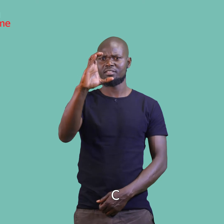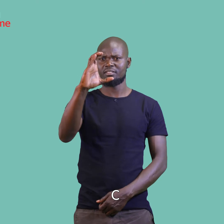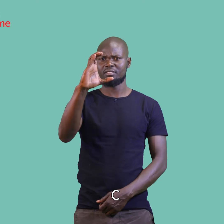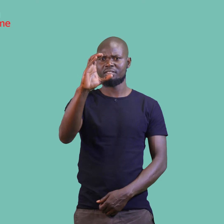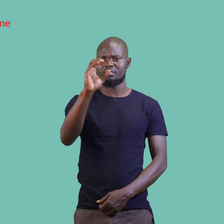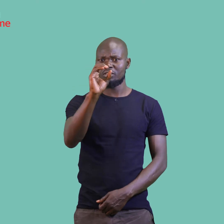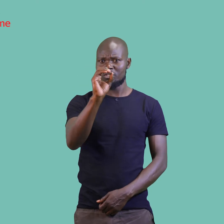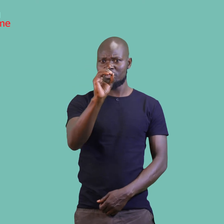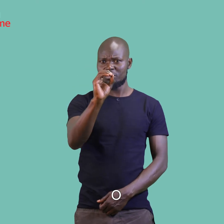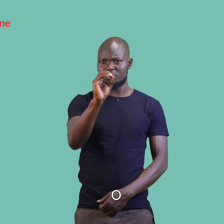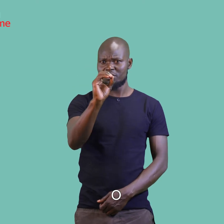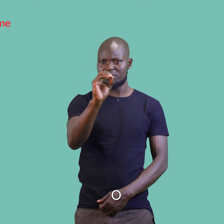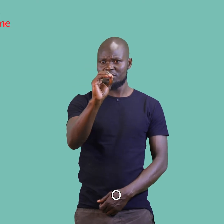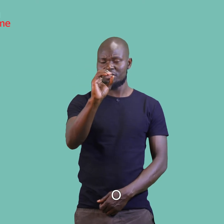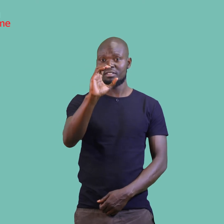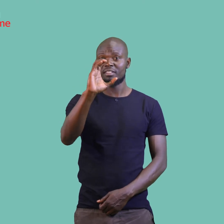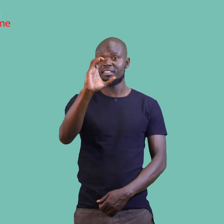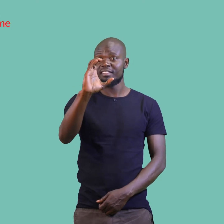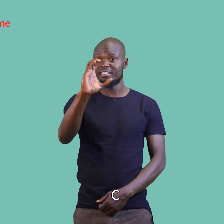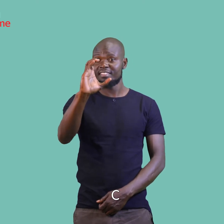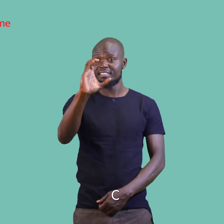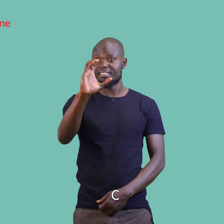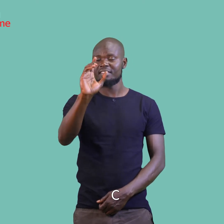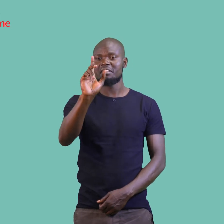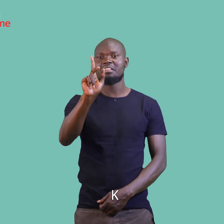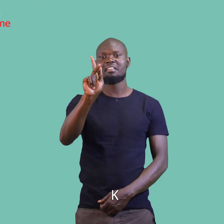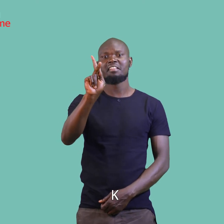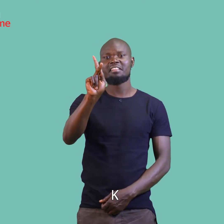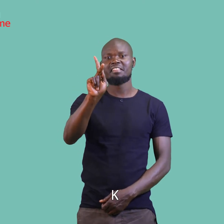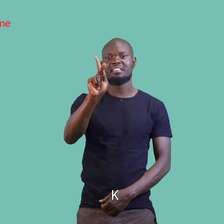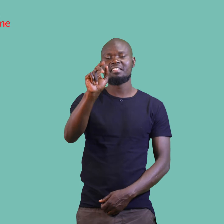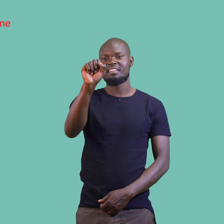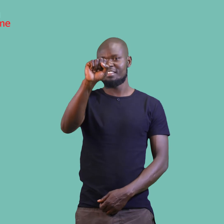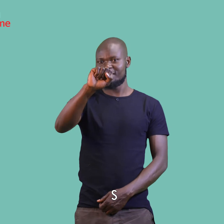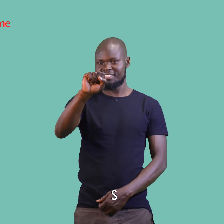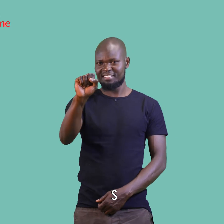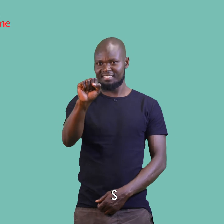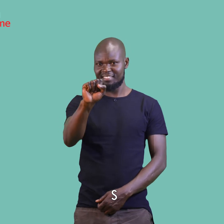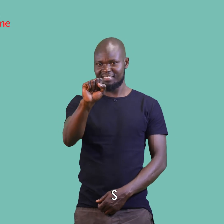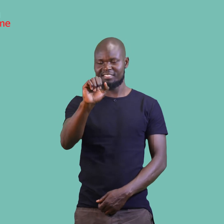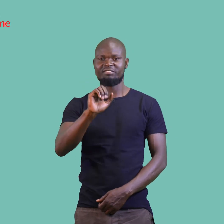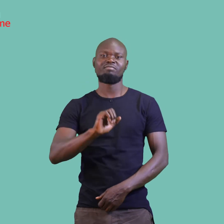C O C K S.